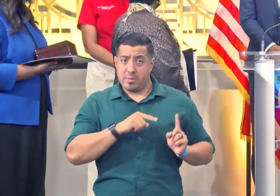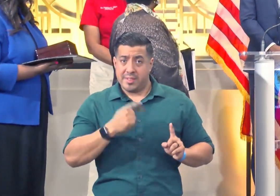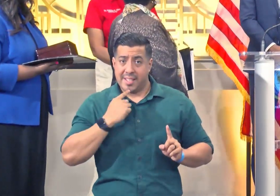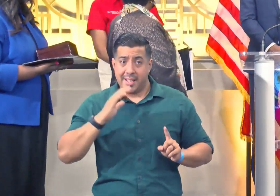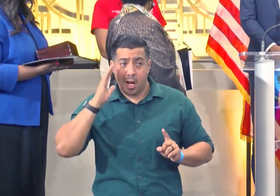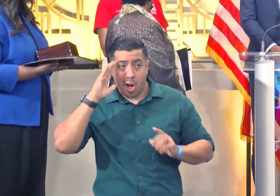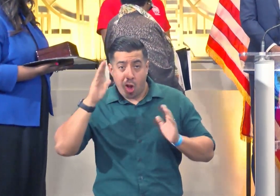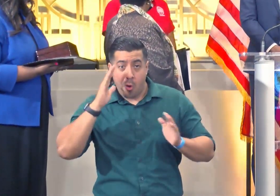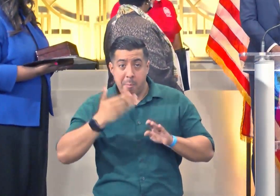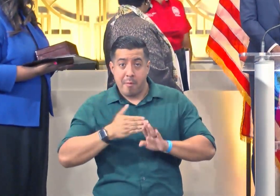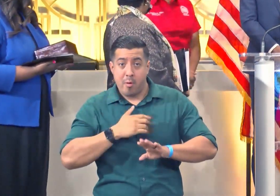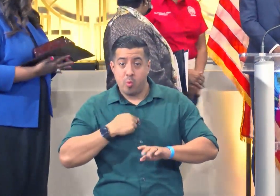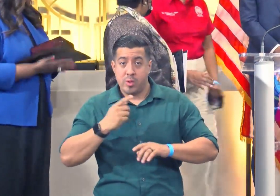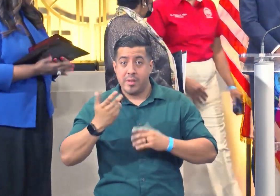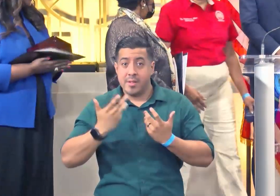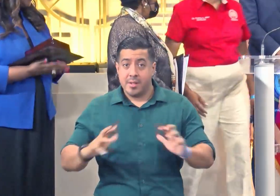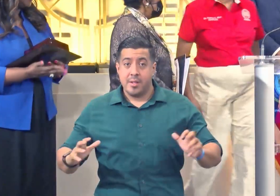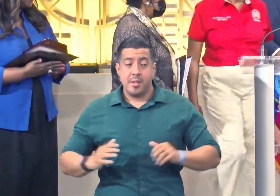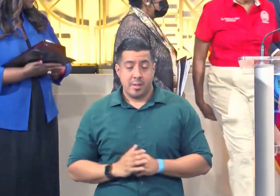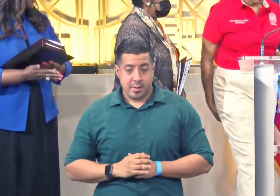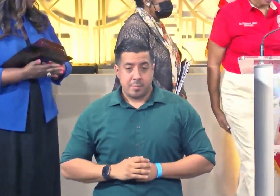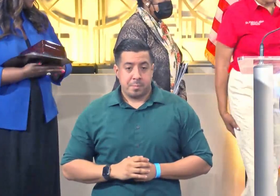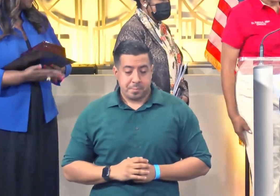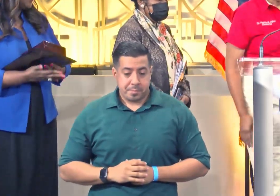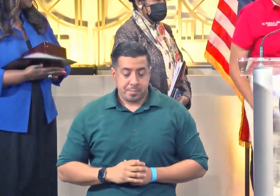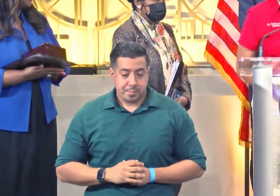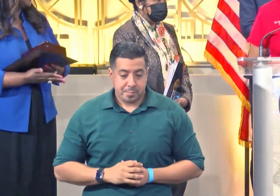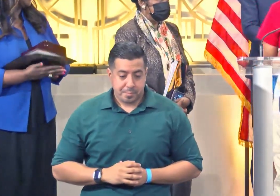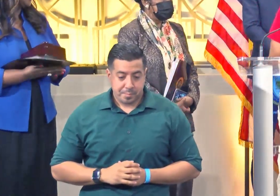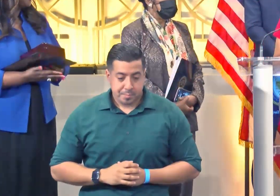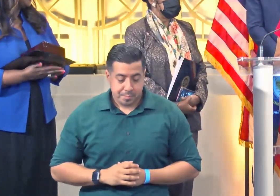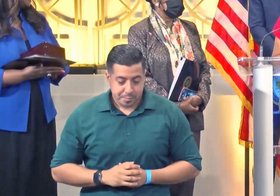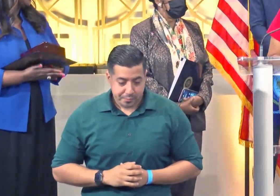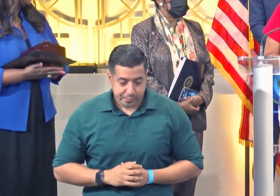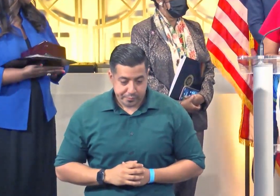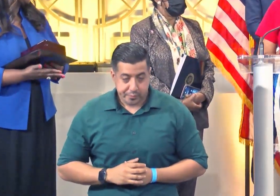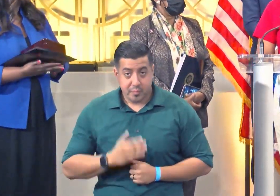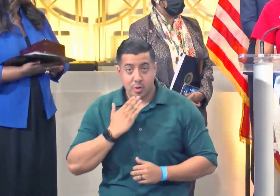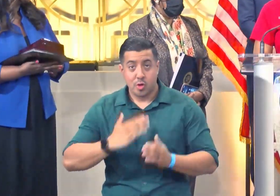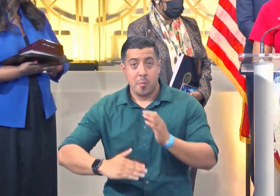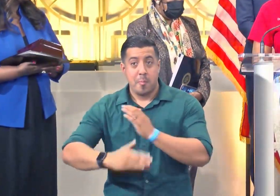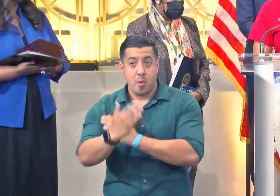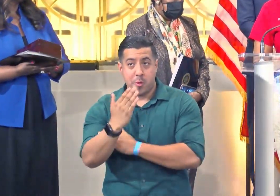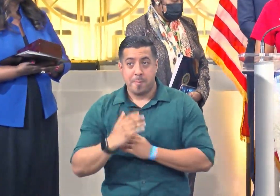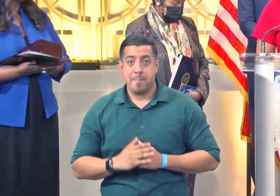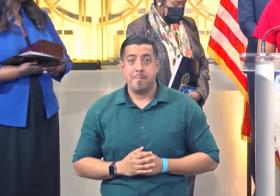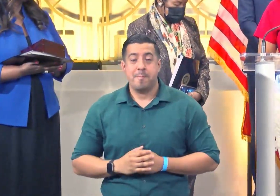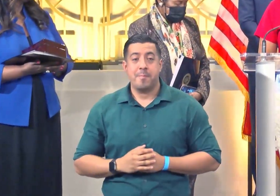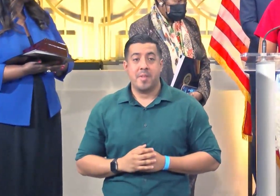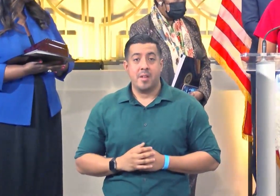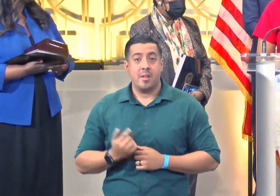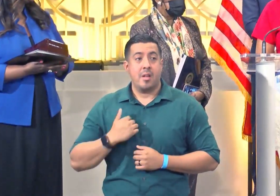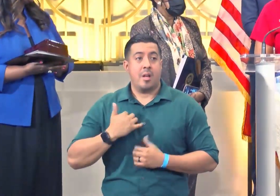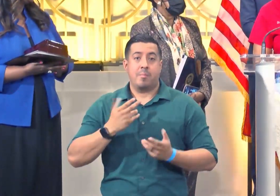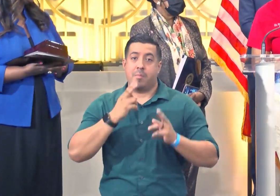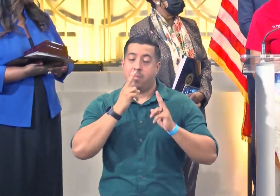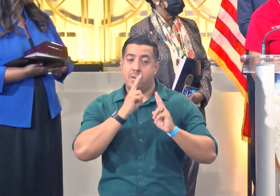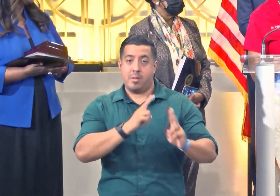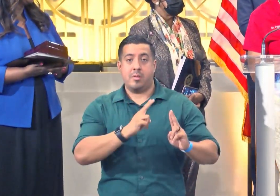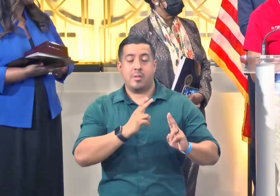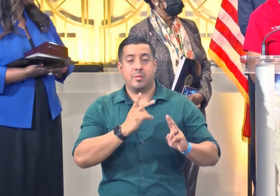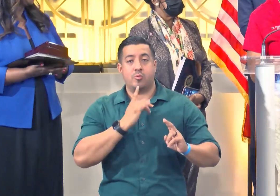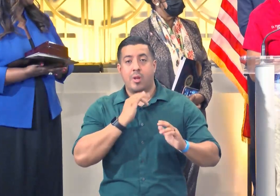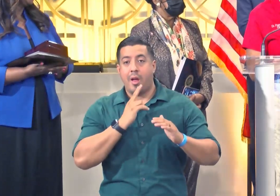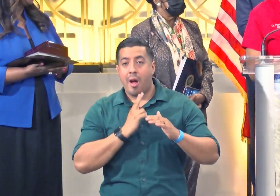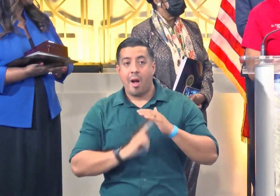this morning before we Dr. wrap Allen, it up? Dr. Allen, come on. Good morning. Good morning. I am honored and